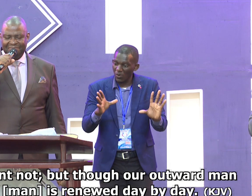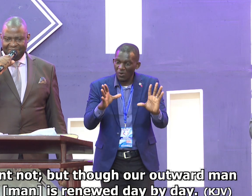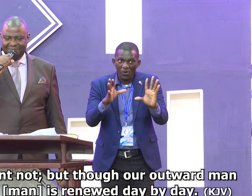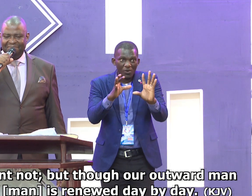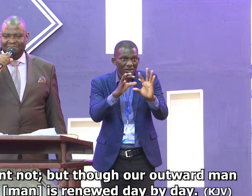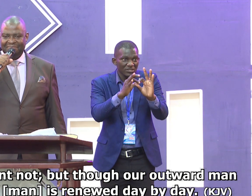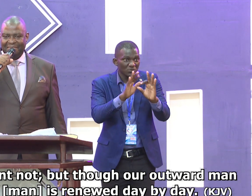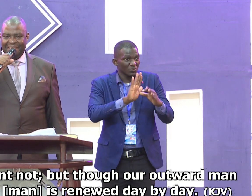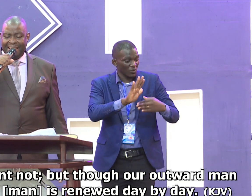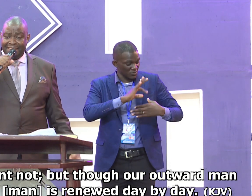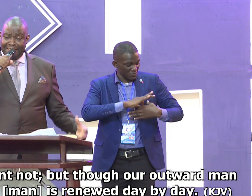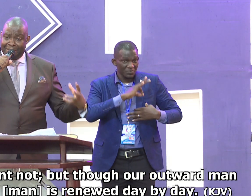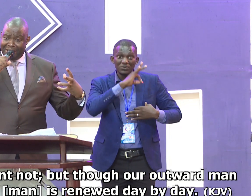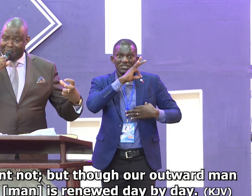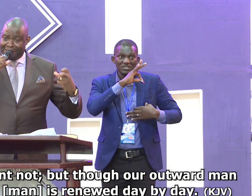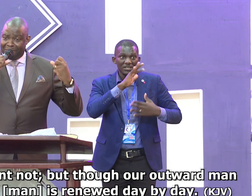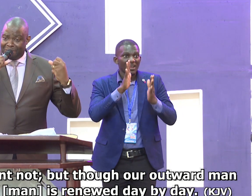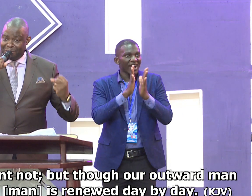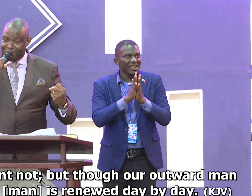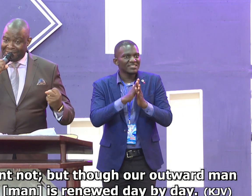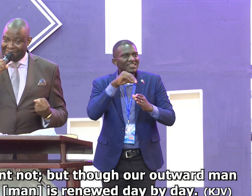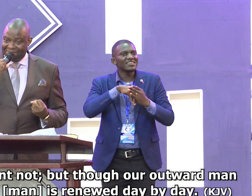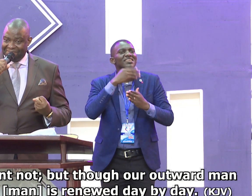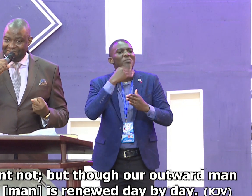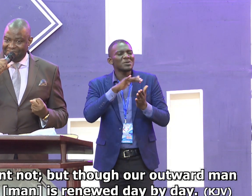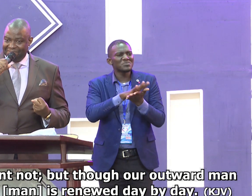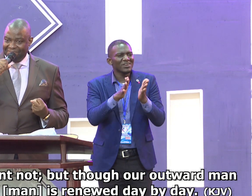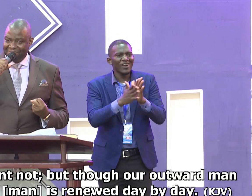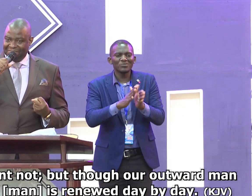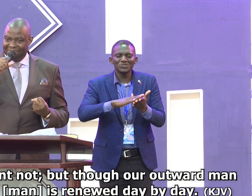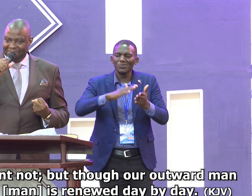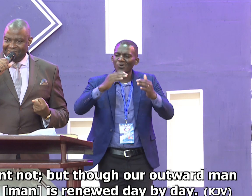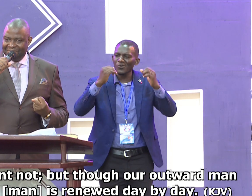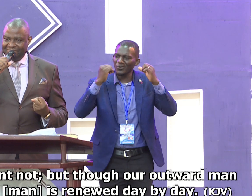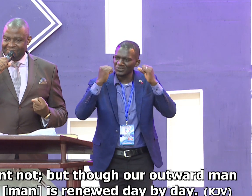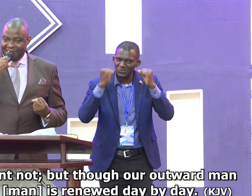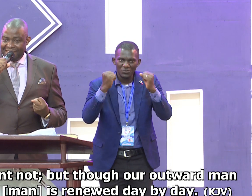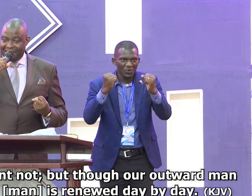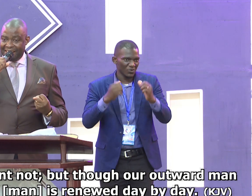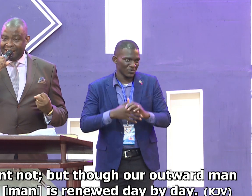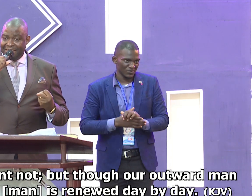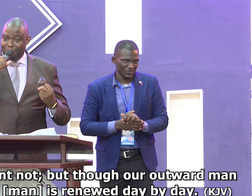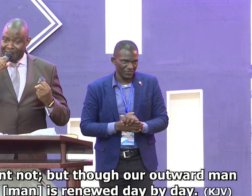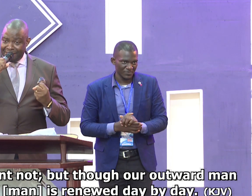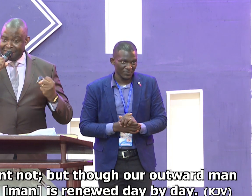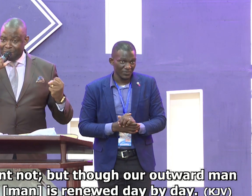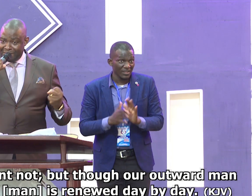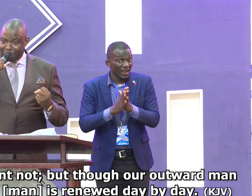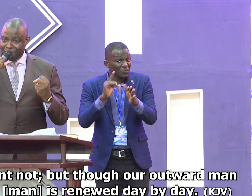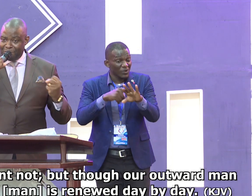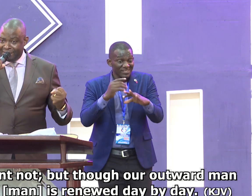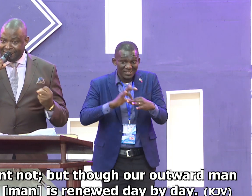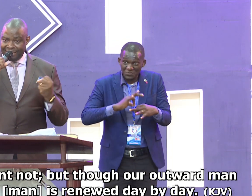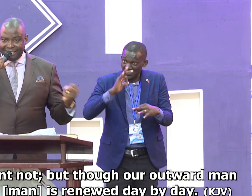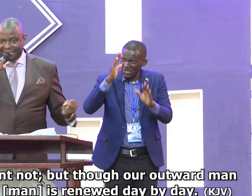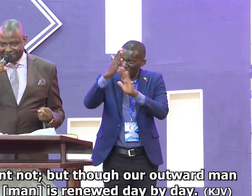yegatta ku mwoyo, and the inner man becomes stronger. Awolwo n'omuntu w'omunda n'abeera w'amaanyi. And when the Spirit